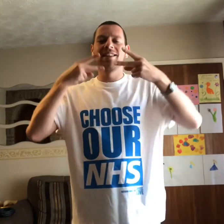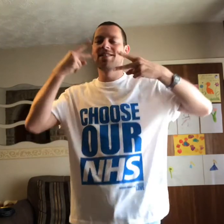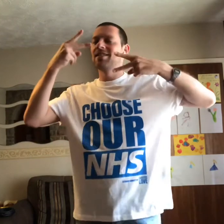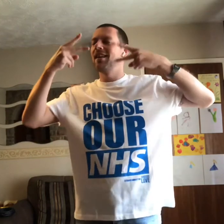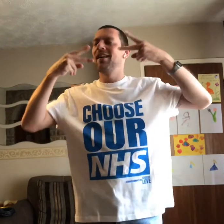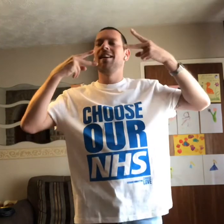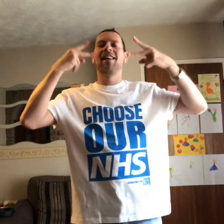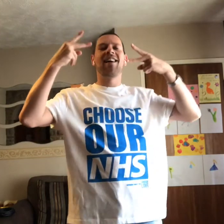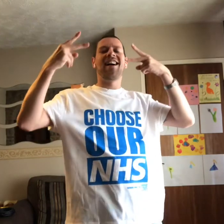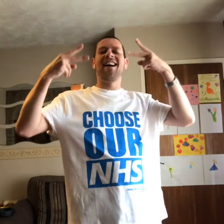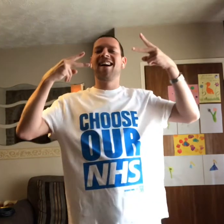song